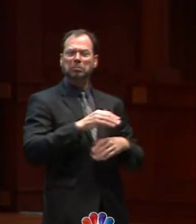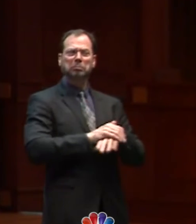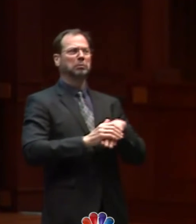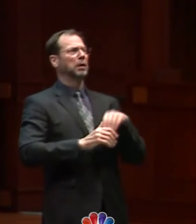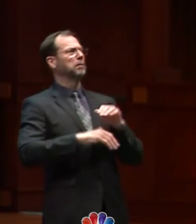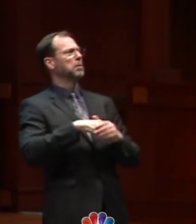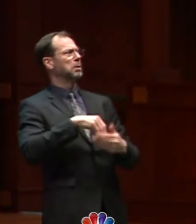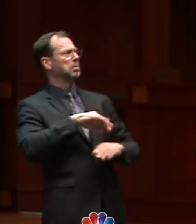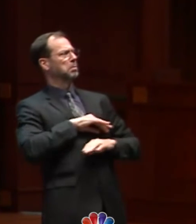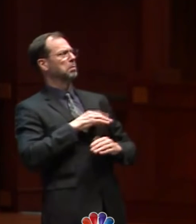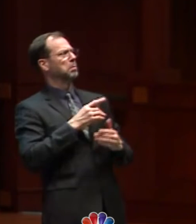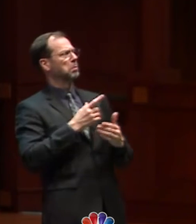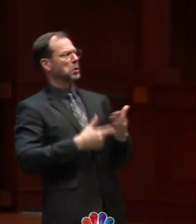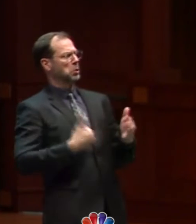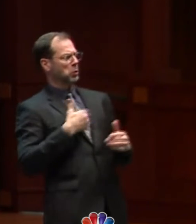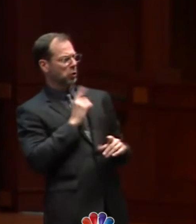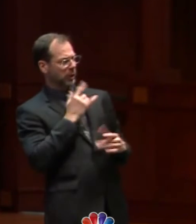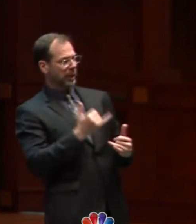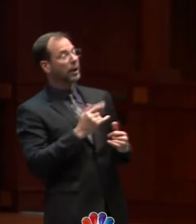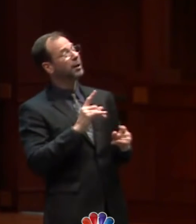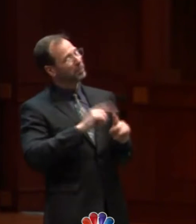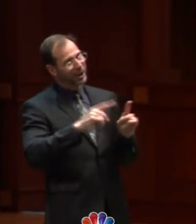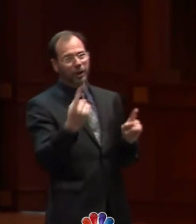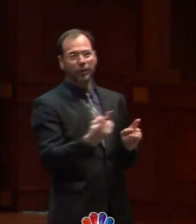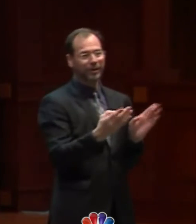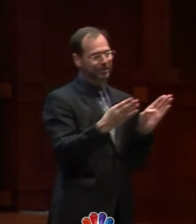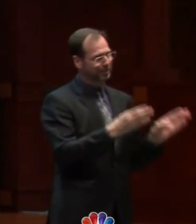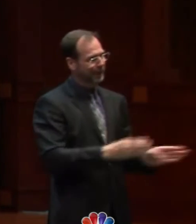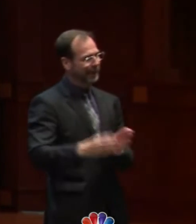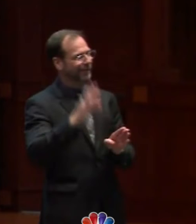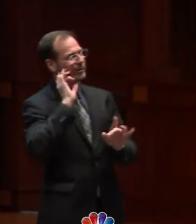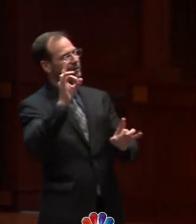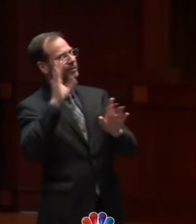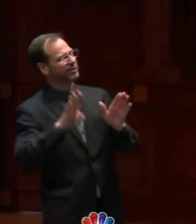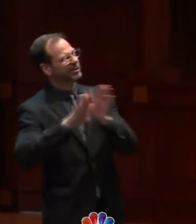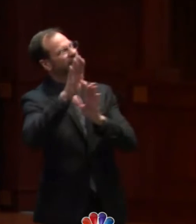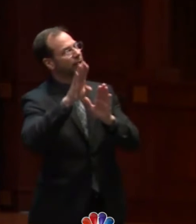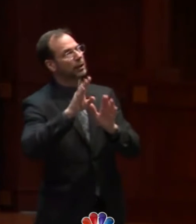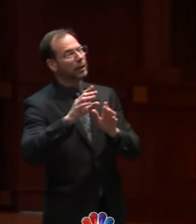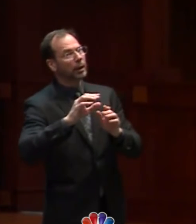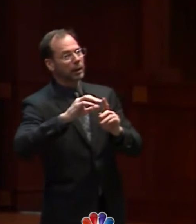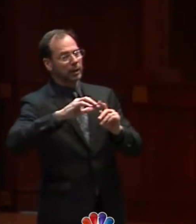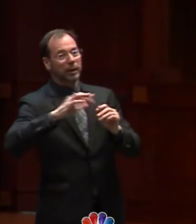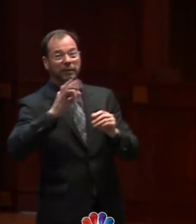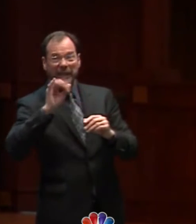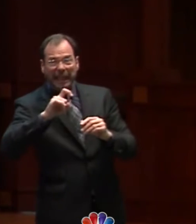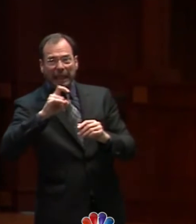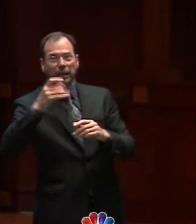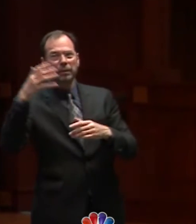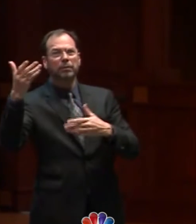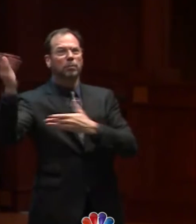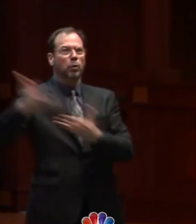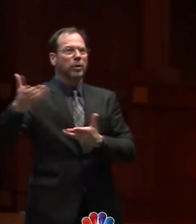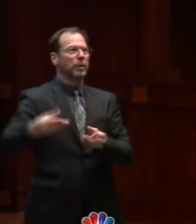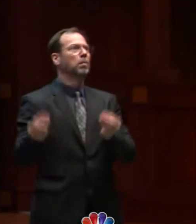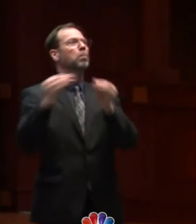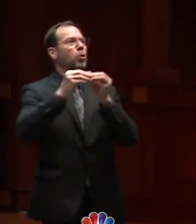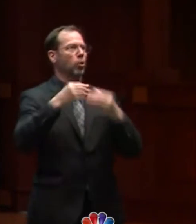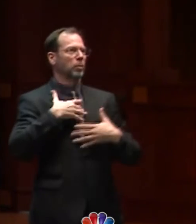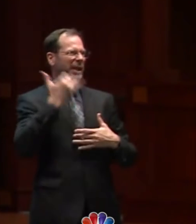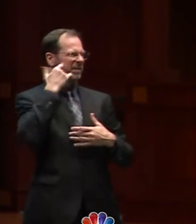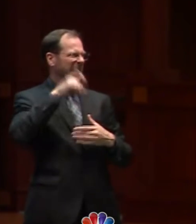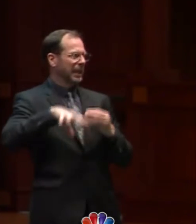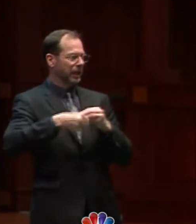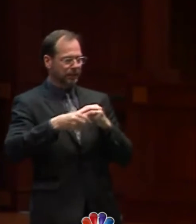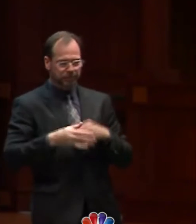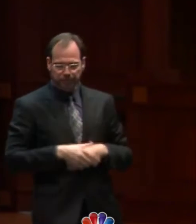but I also know that we plan for the worst, and then we'll, you know, get some more on board here just in case we need to add some.